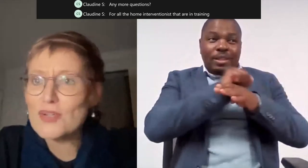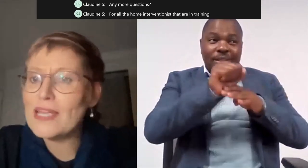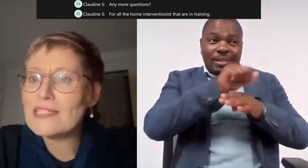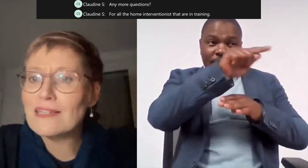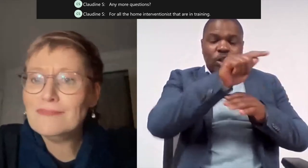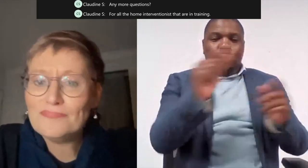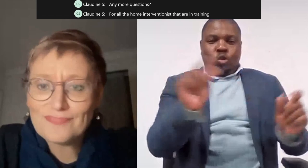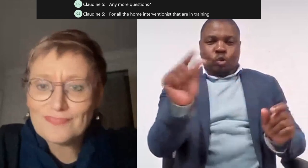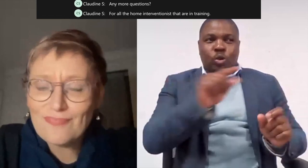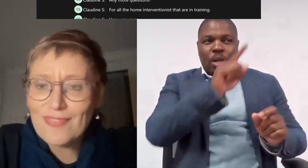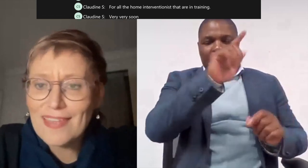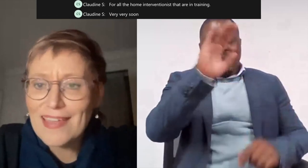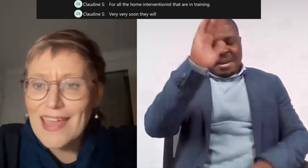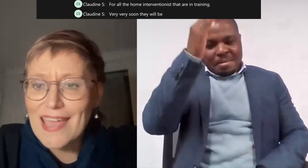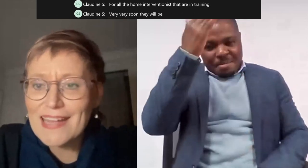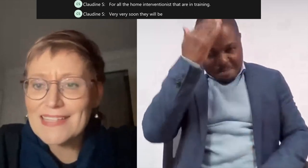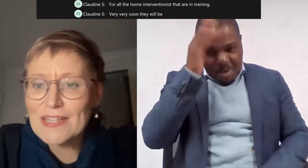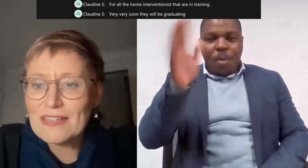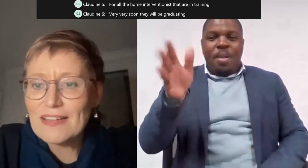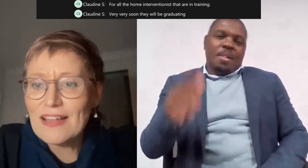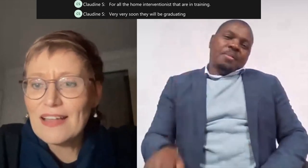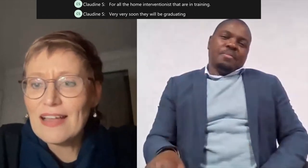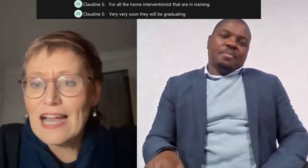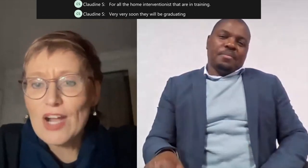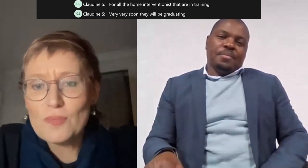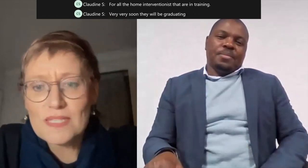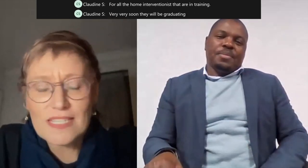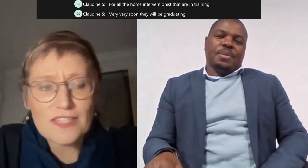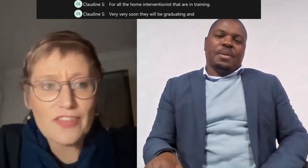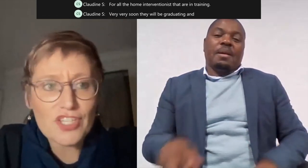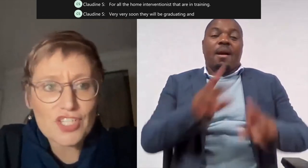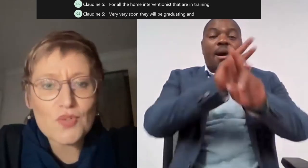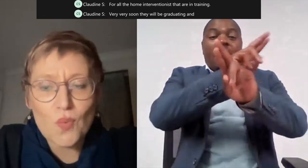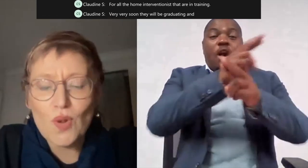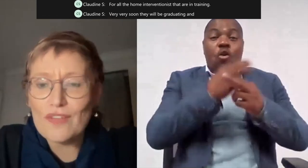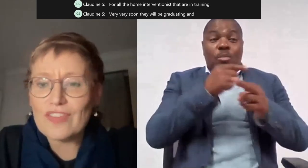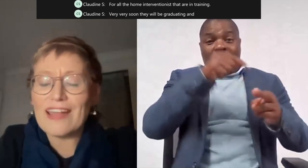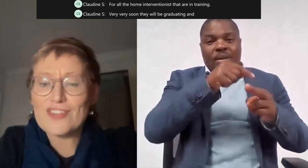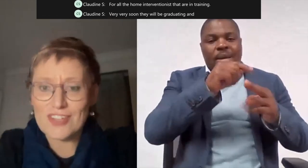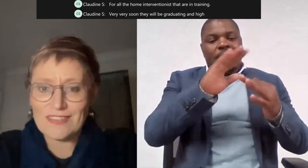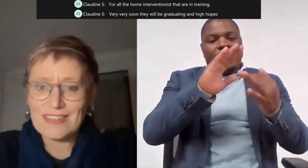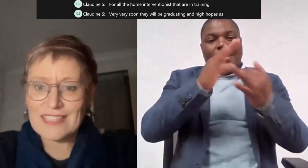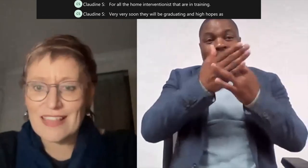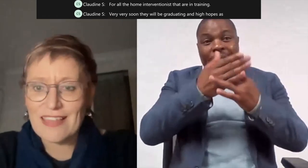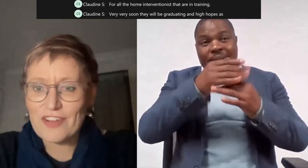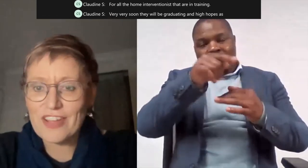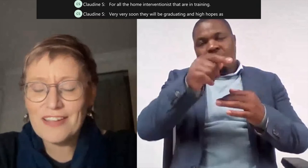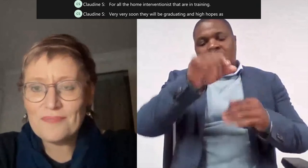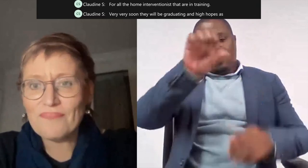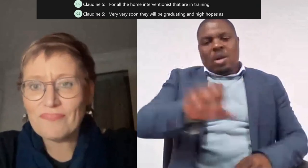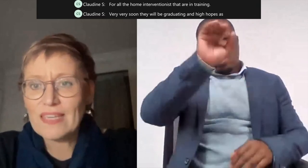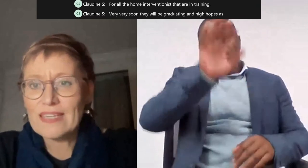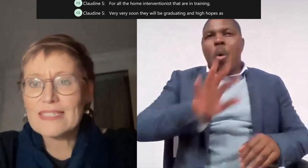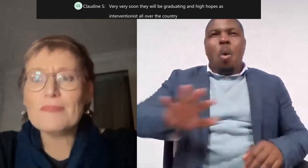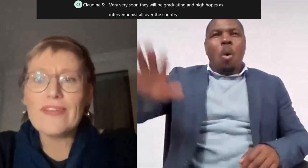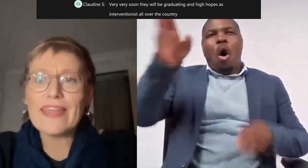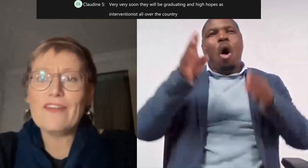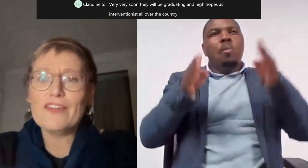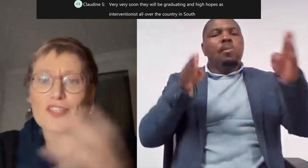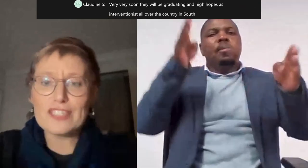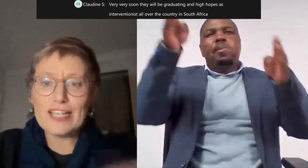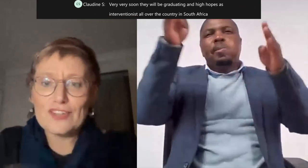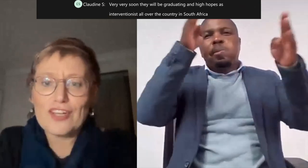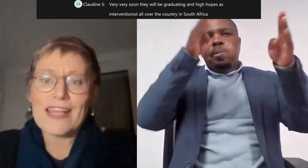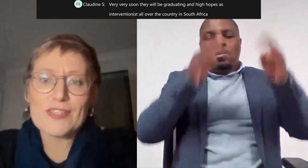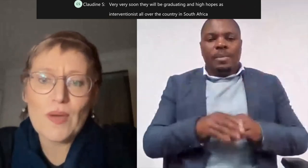will be graduating. And High Hopes has interventionists all over the country in South Africa. Some